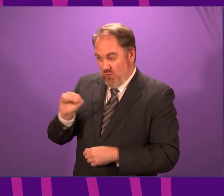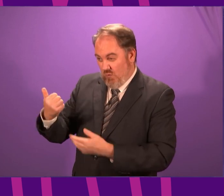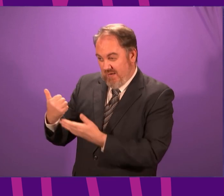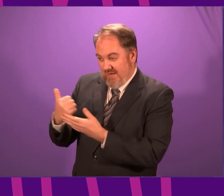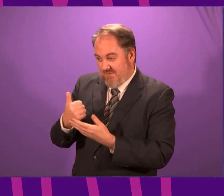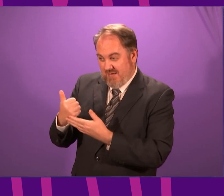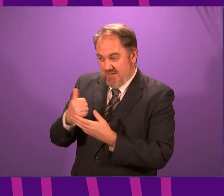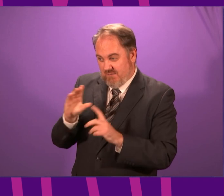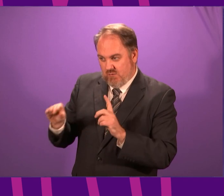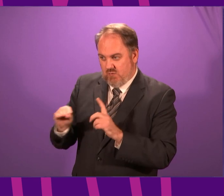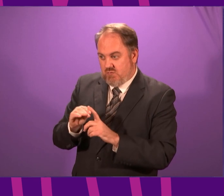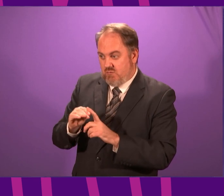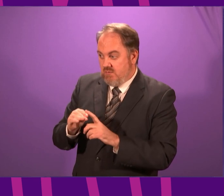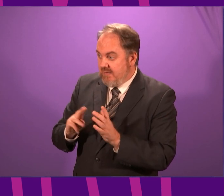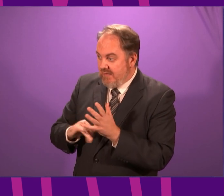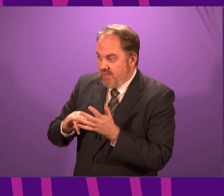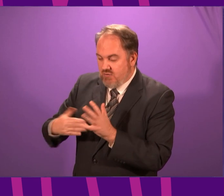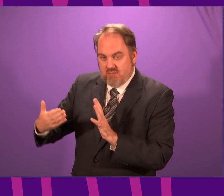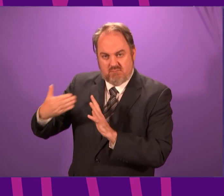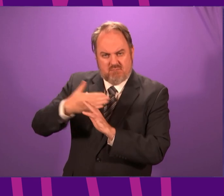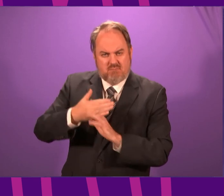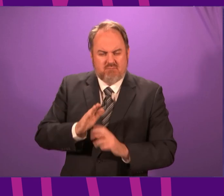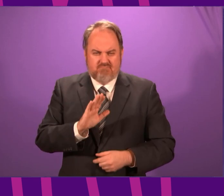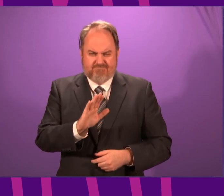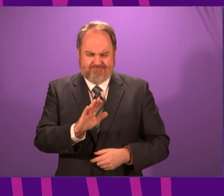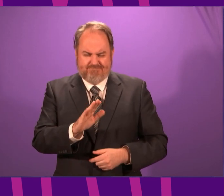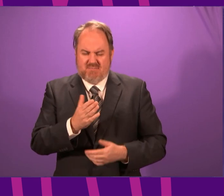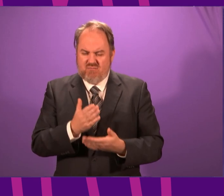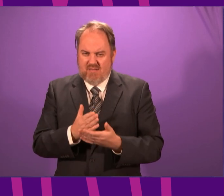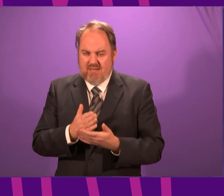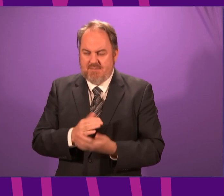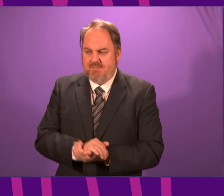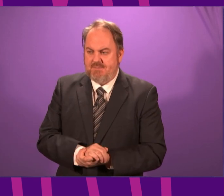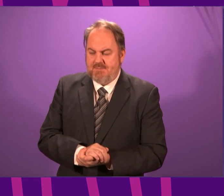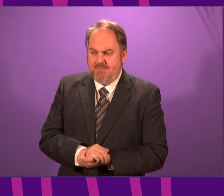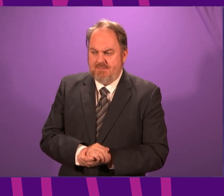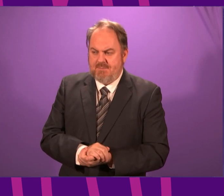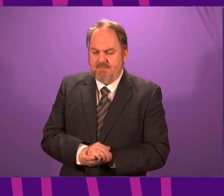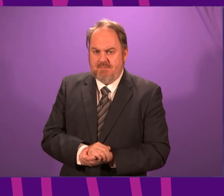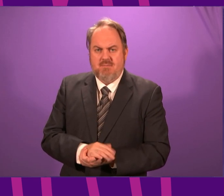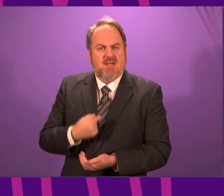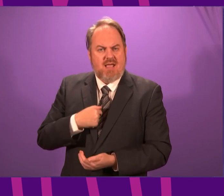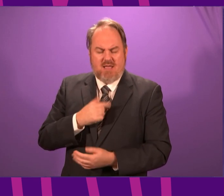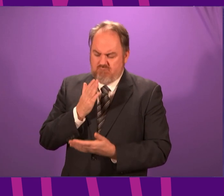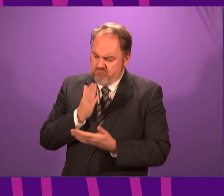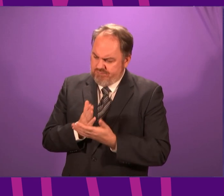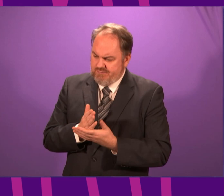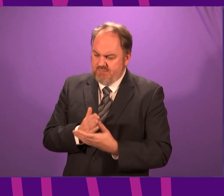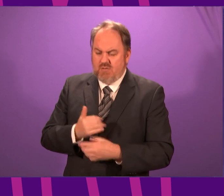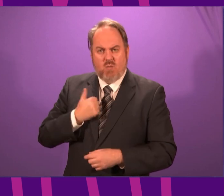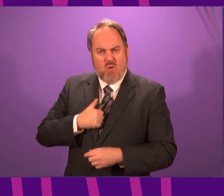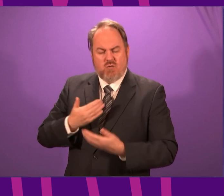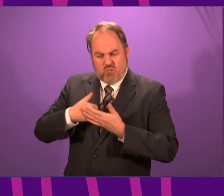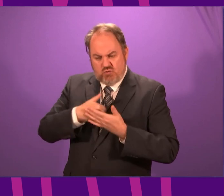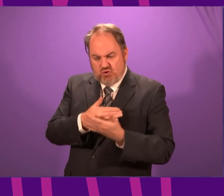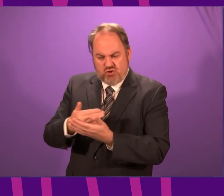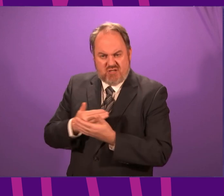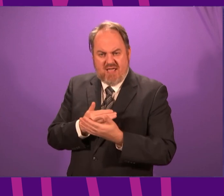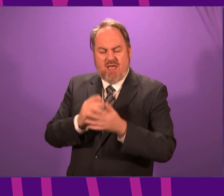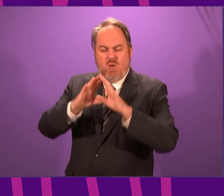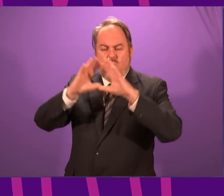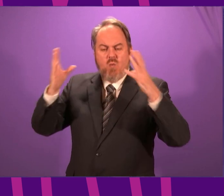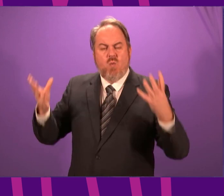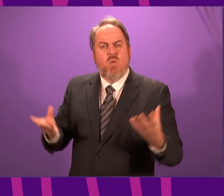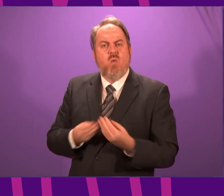Nicola Sturgeon. Look, I absolutely am committed to providing as much data as possible. We